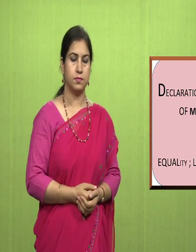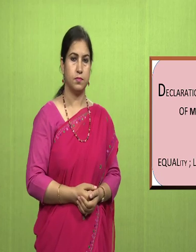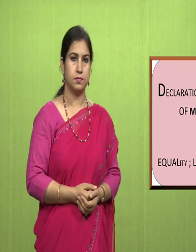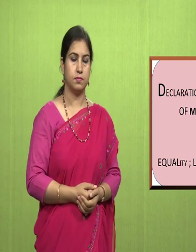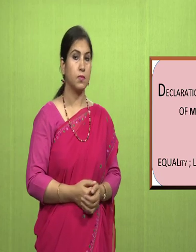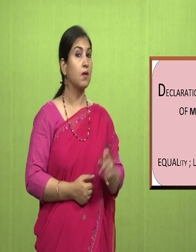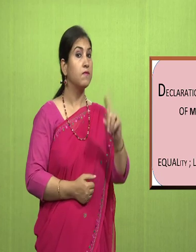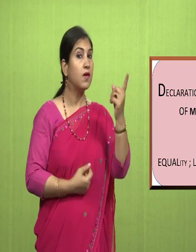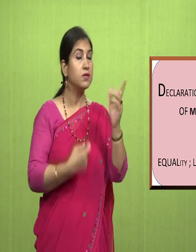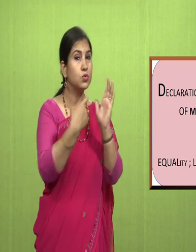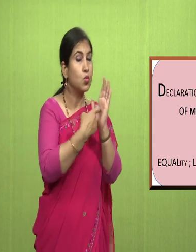The first declaration is,